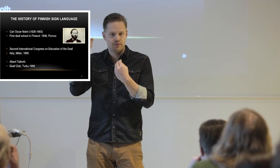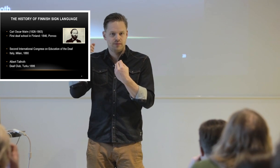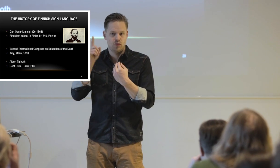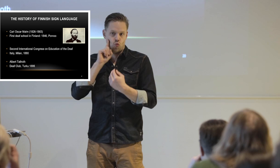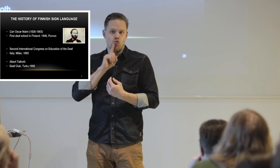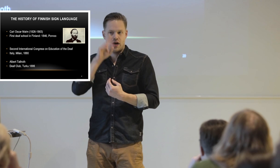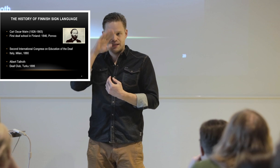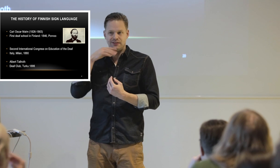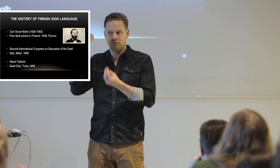study.